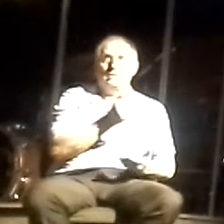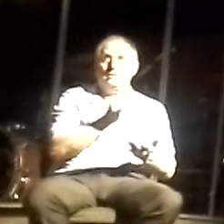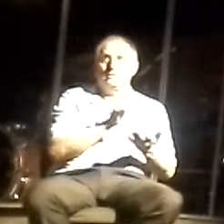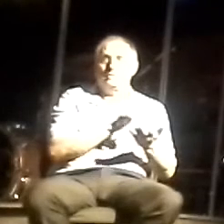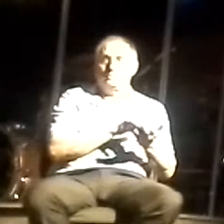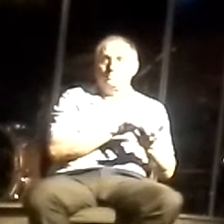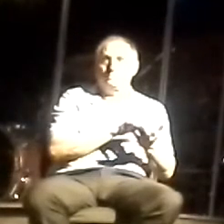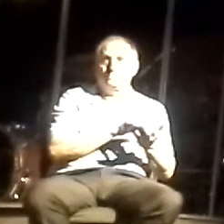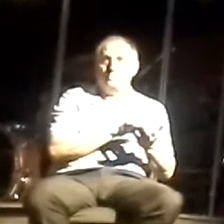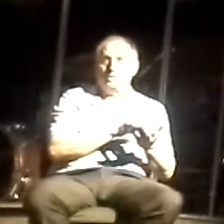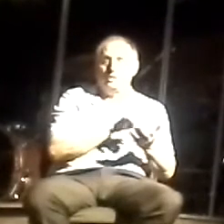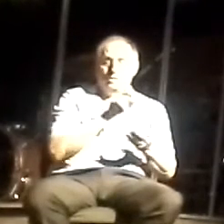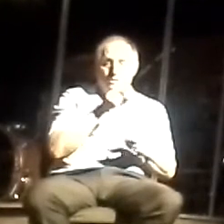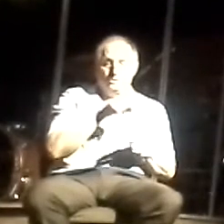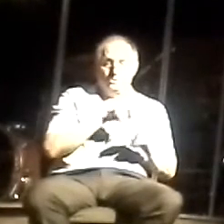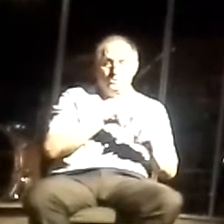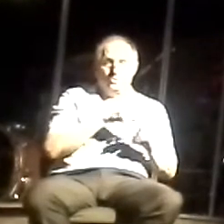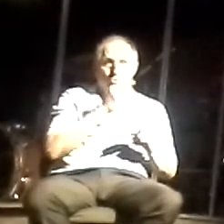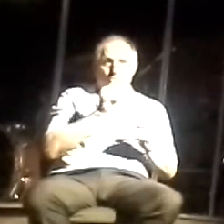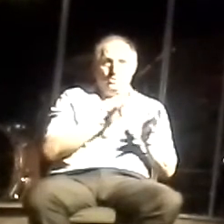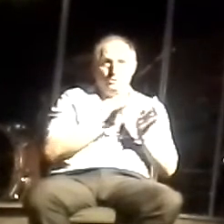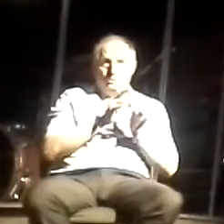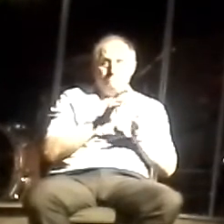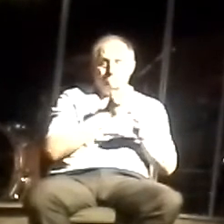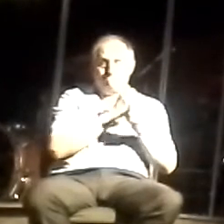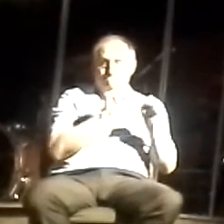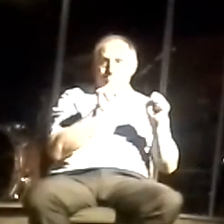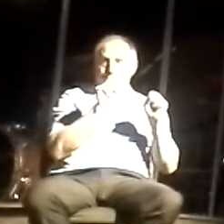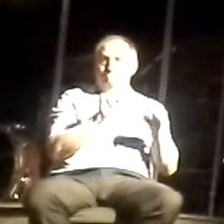time. This is a chair only Jesus can redeem.